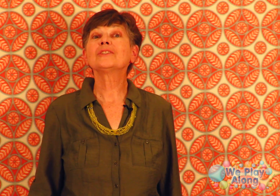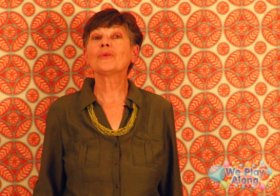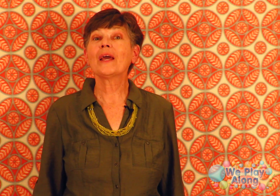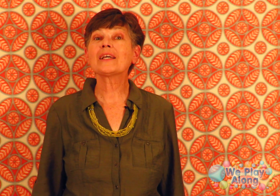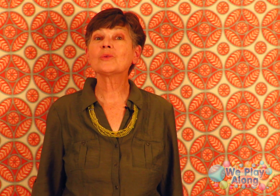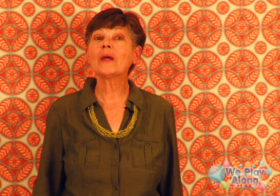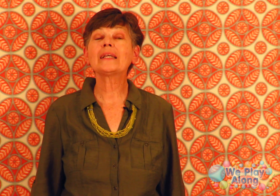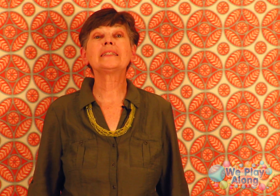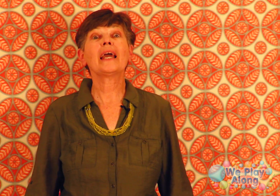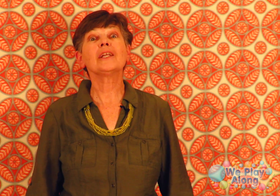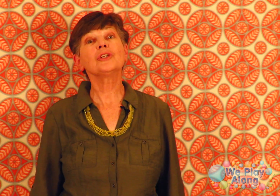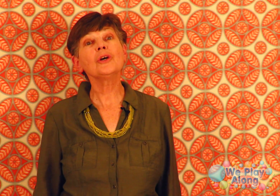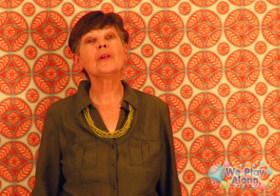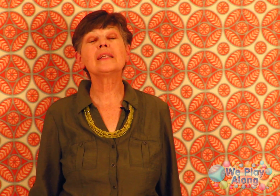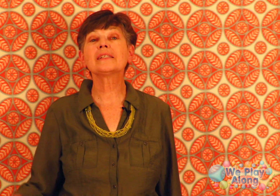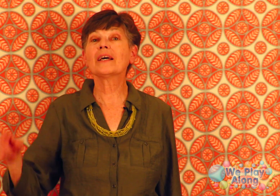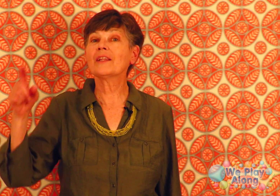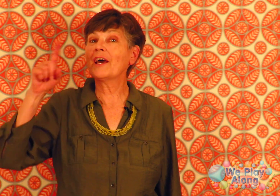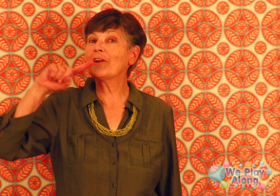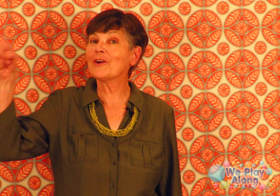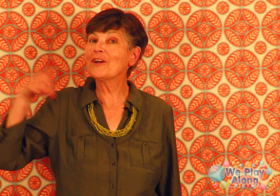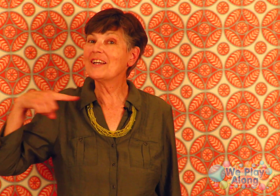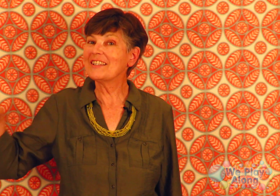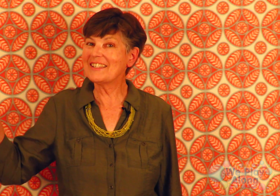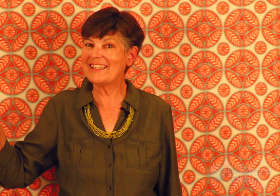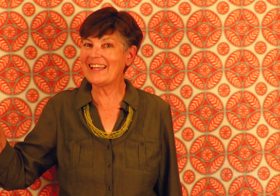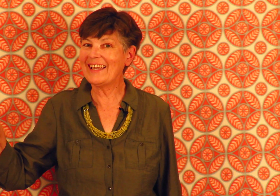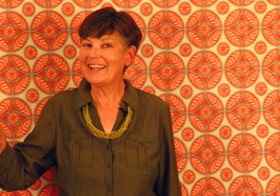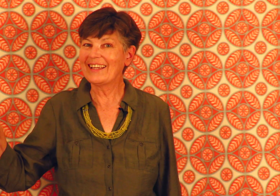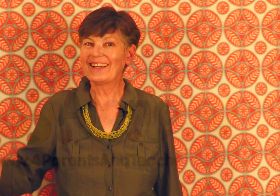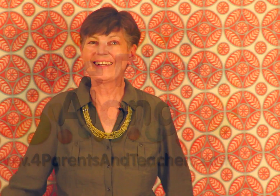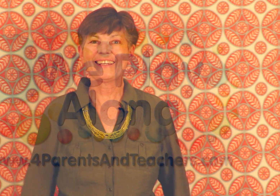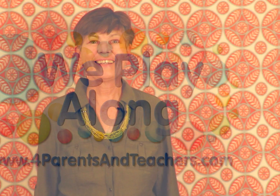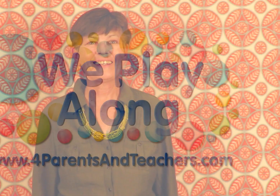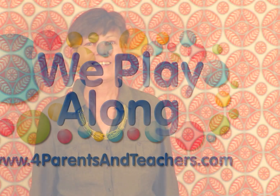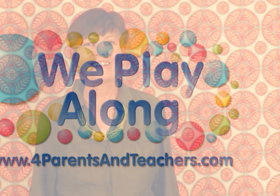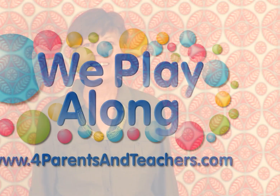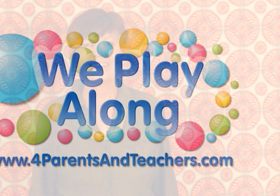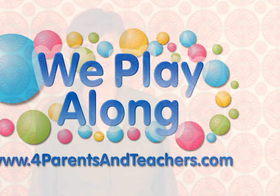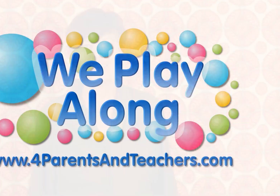So next week, stay tuned. It's the letter Z. Play, play, play along.